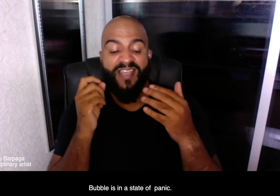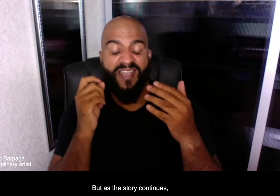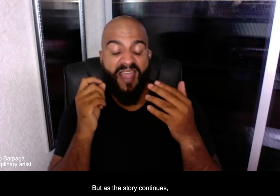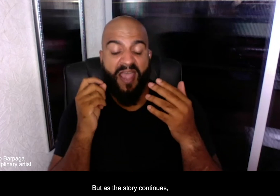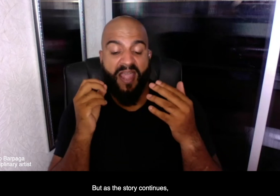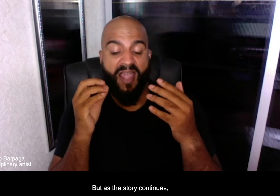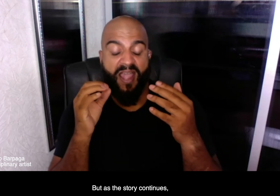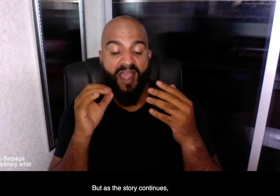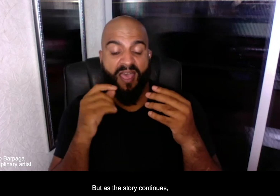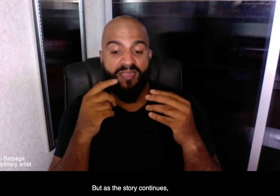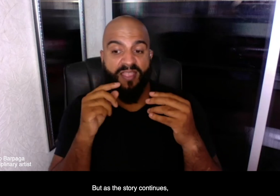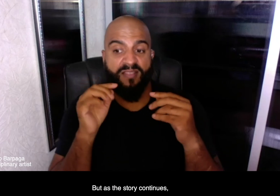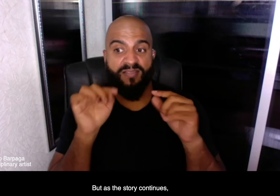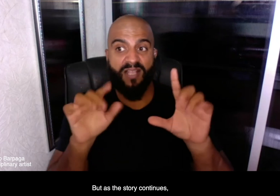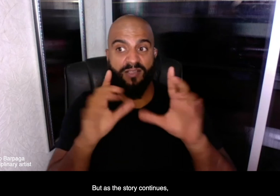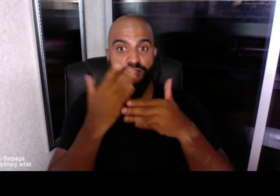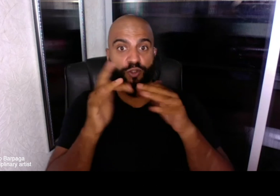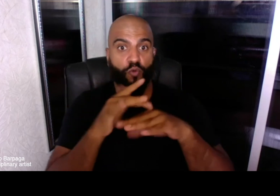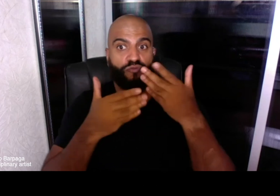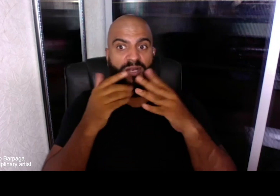But as the story continues,